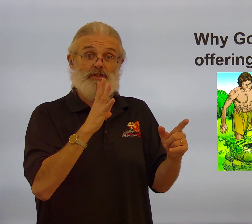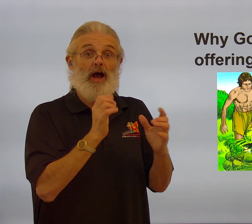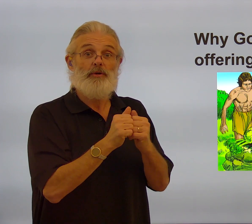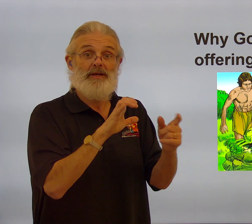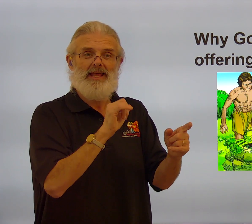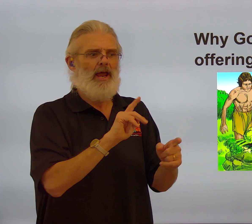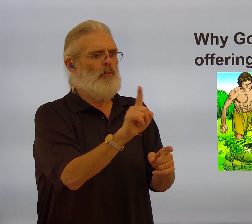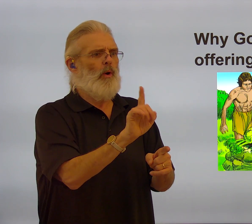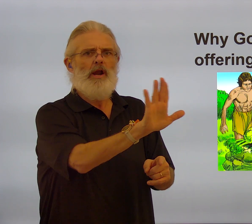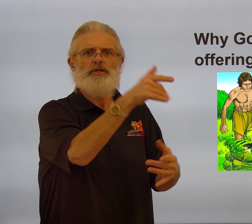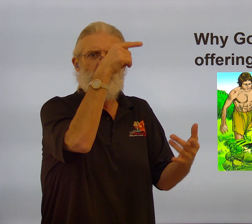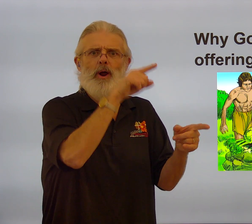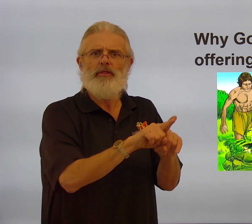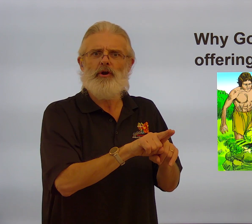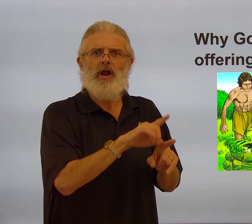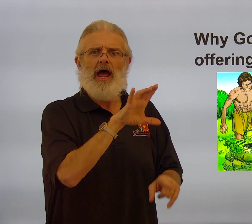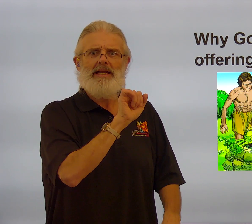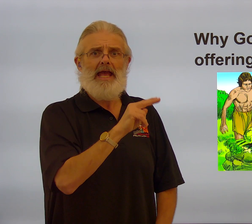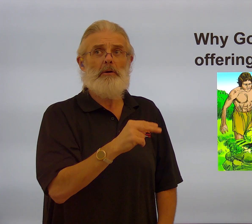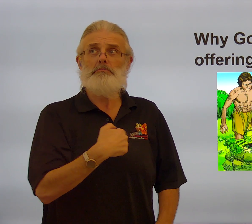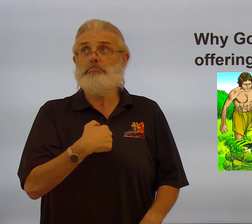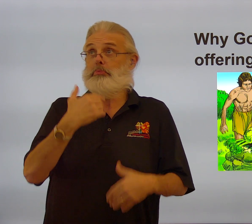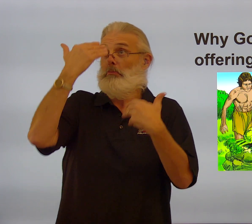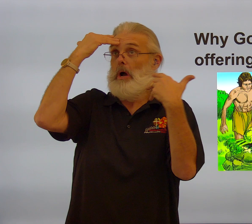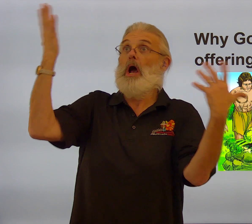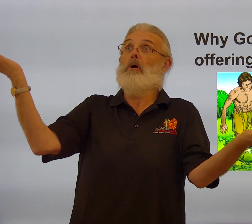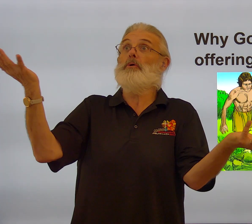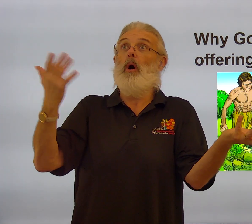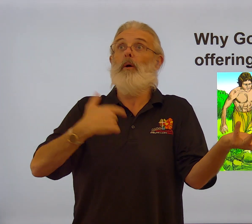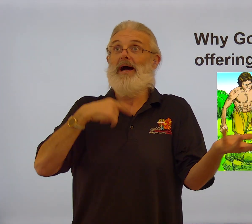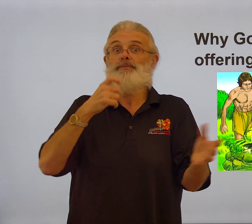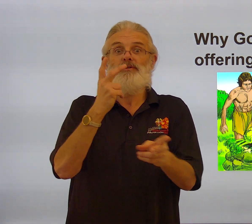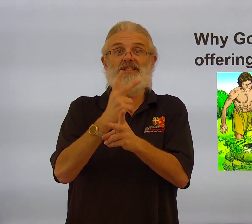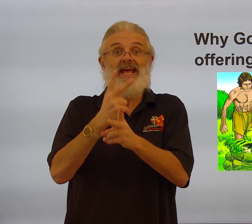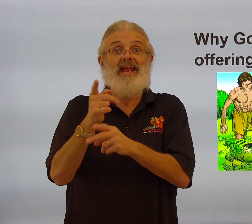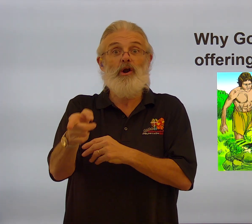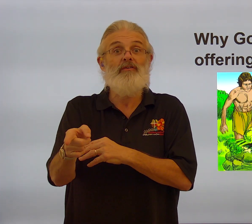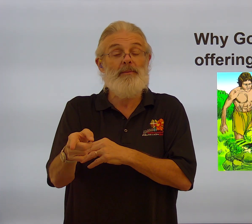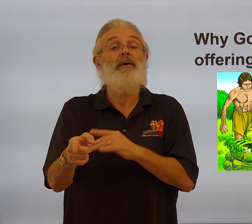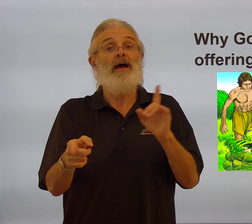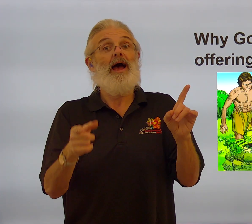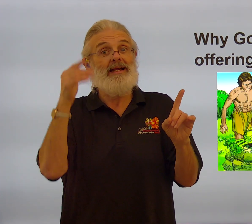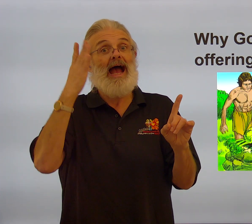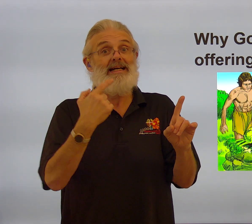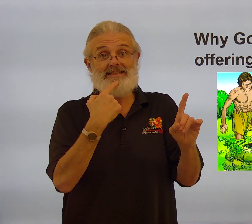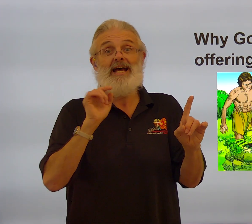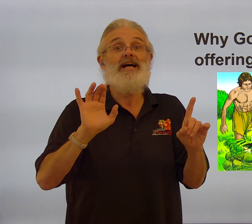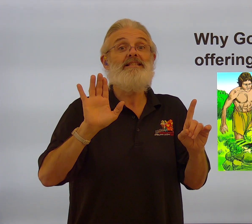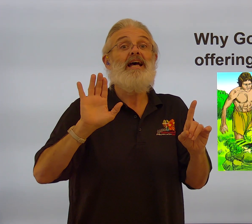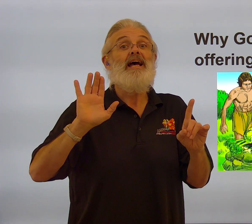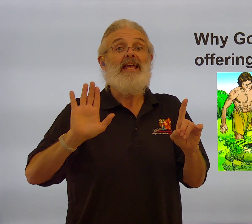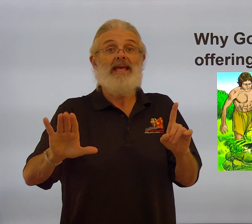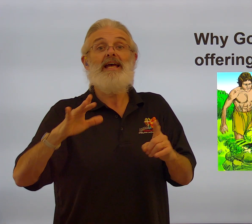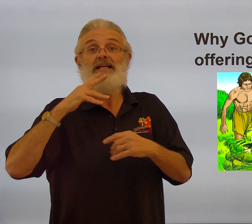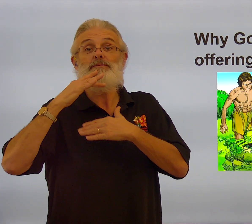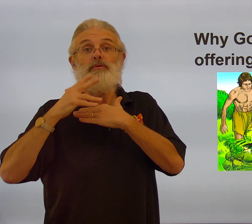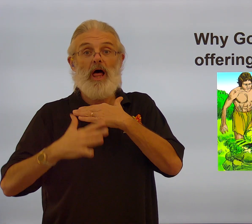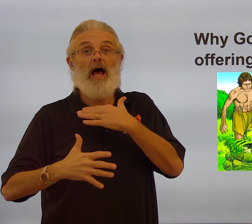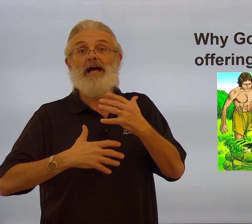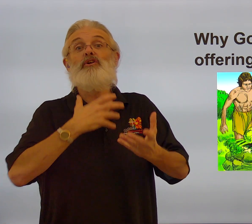talked with Cain, where's your brother? And Cain goes, I don't know. Am I supposed to take care of him? And God says, his blood